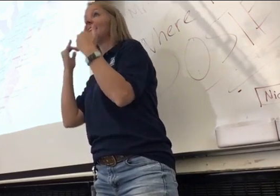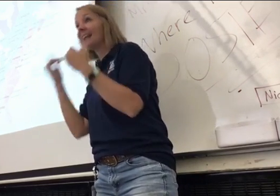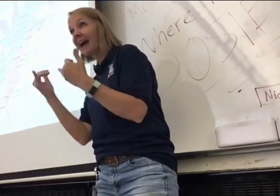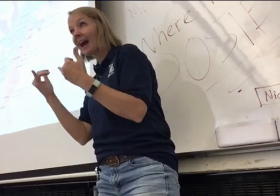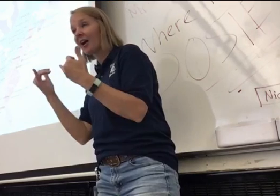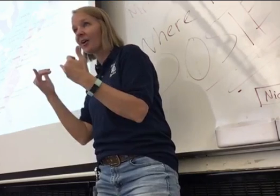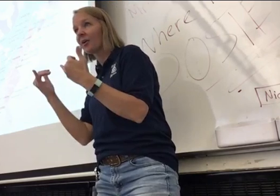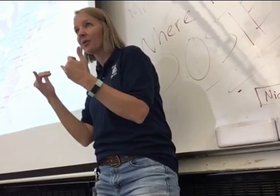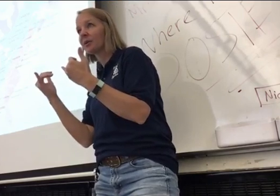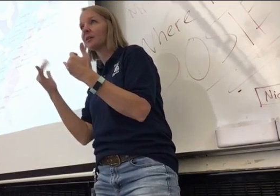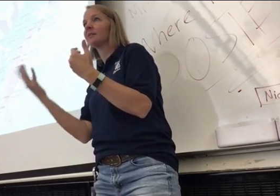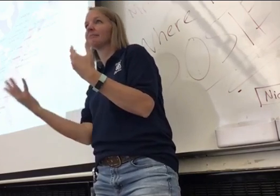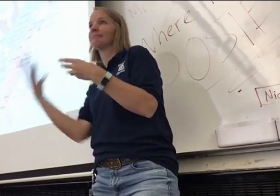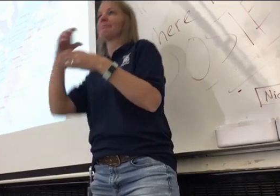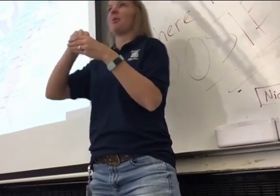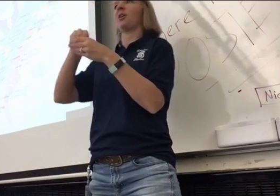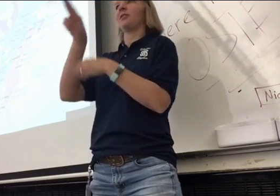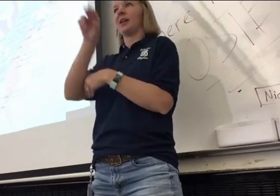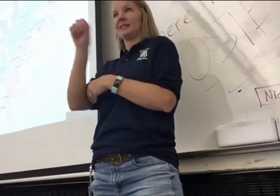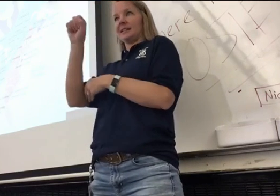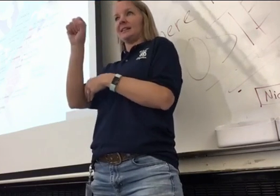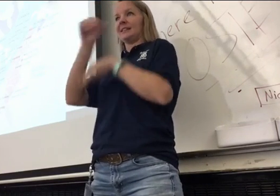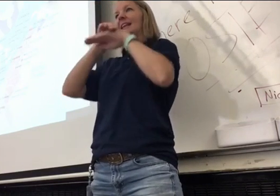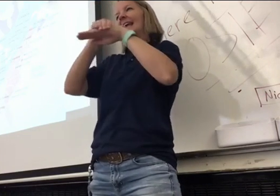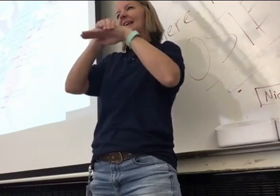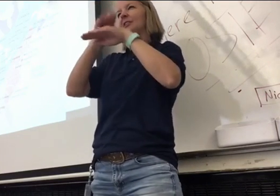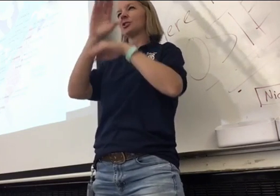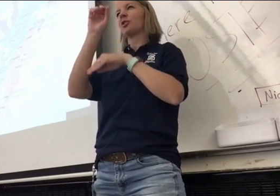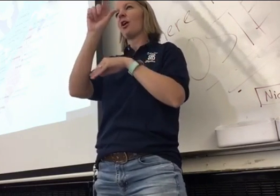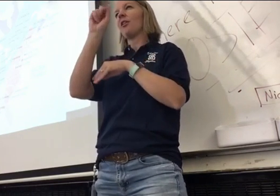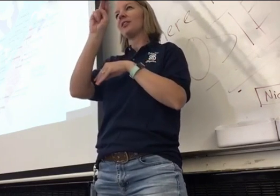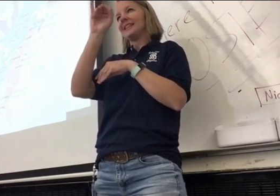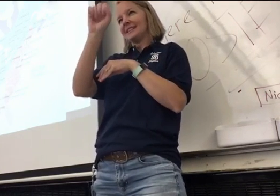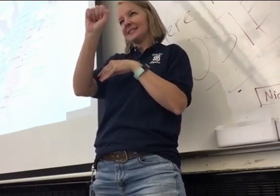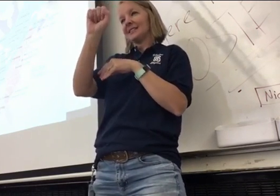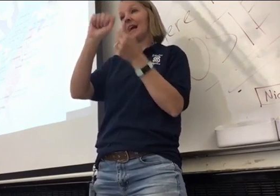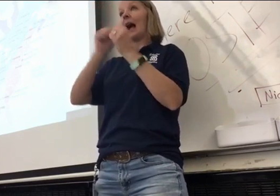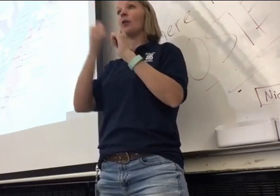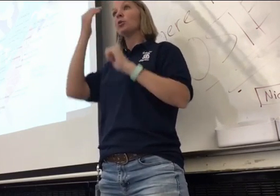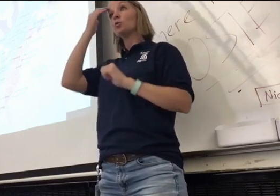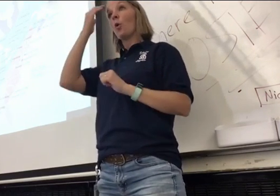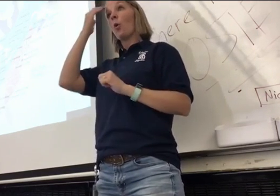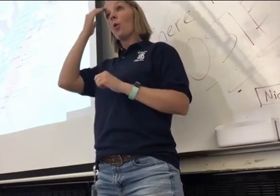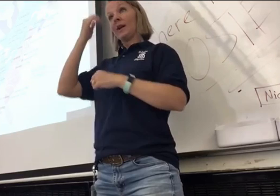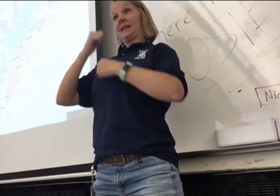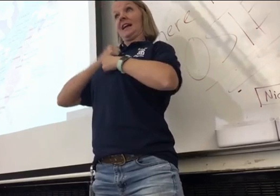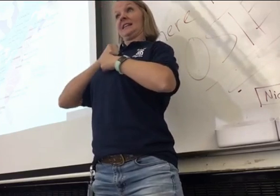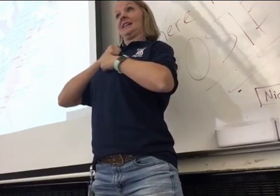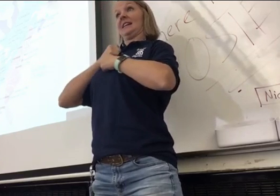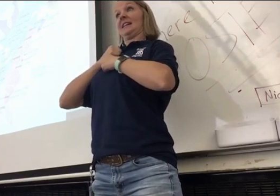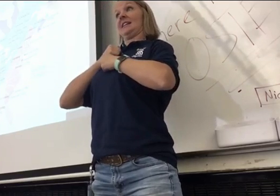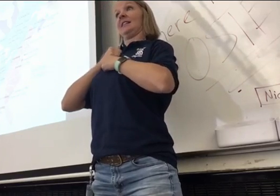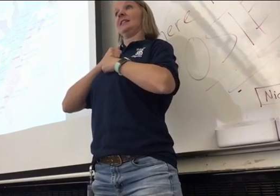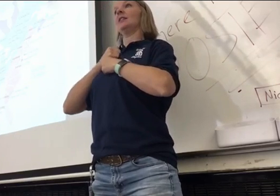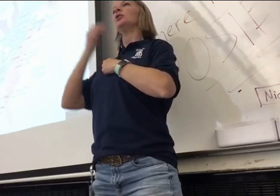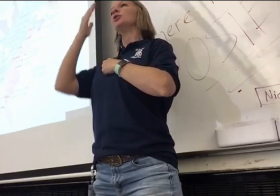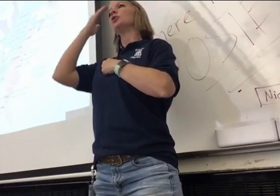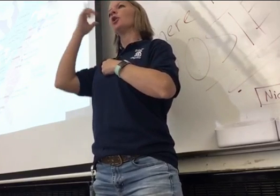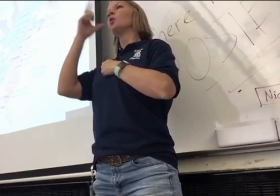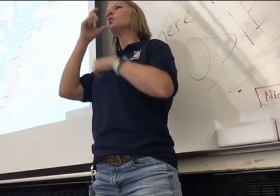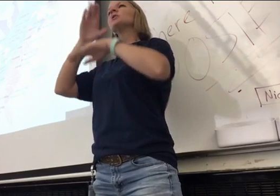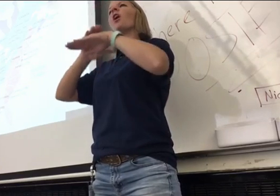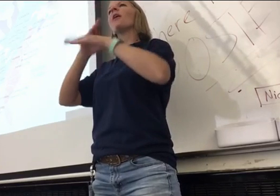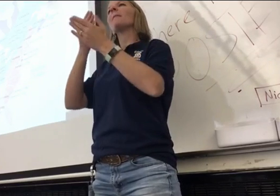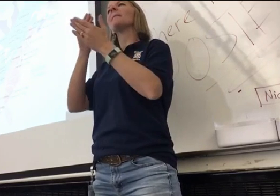all part of the United States and the English colonies. How you know this is in Canada. Anybody know who's on their